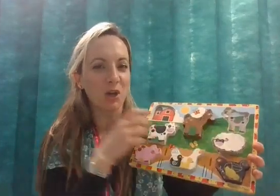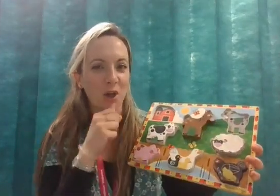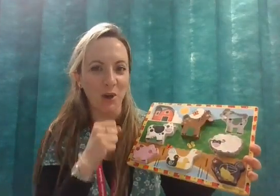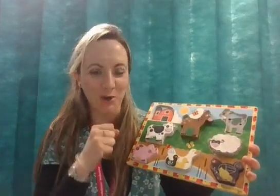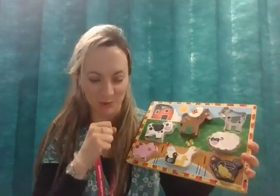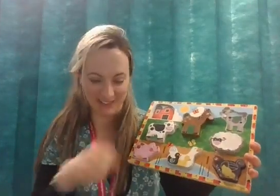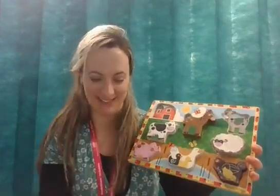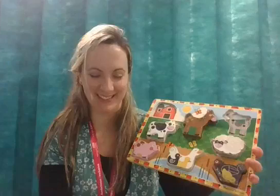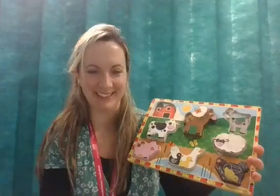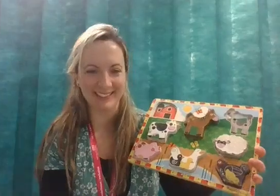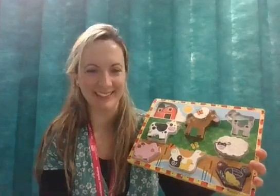Goat.